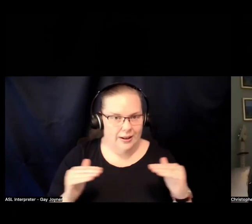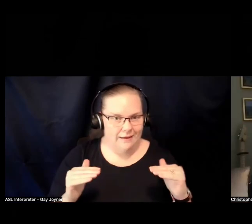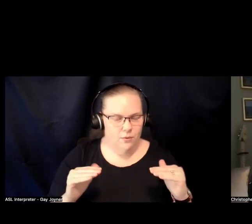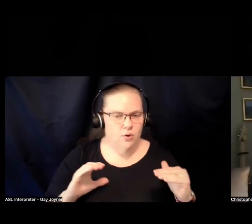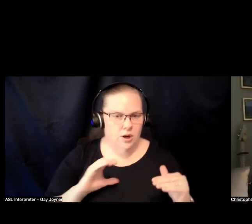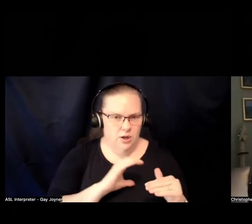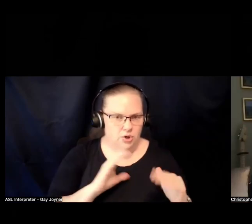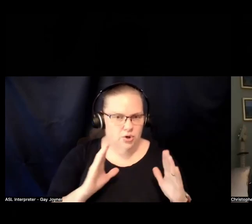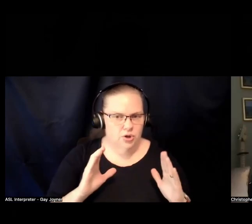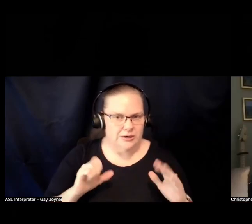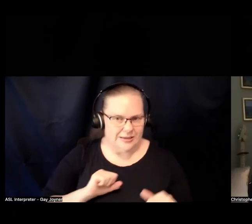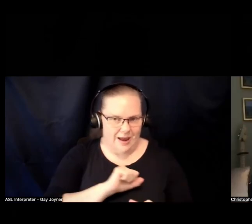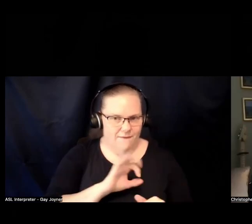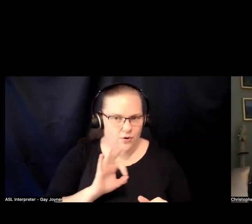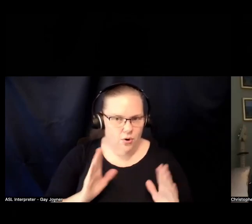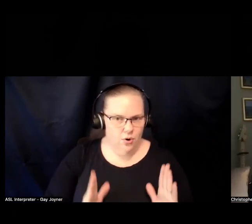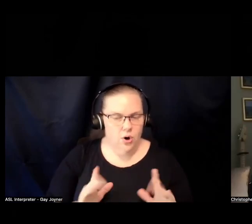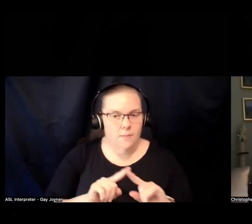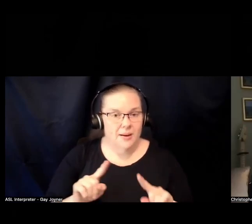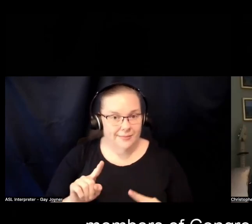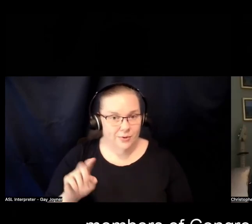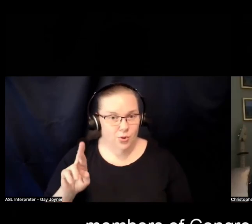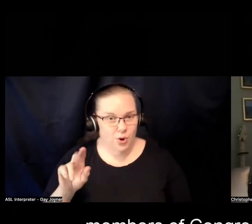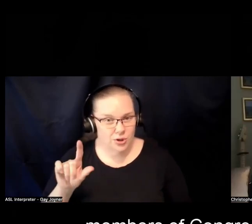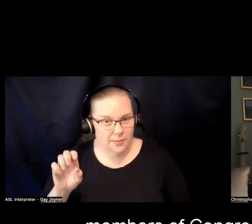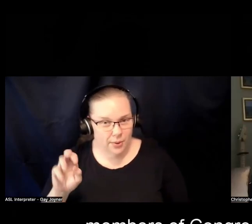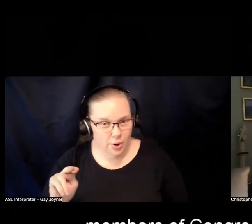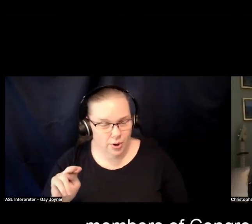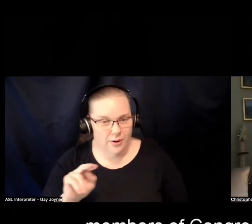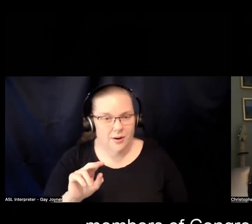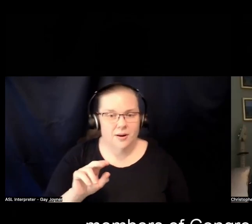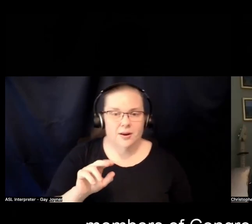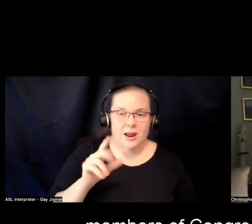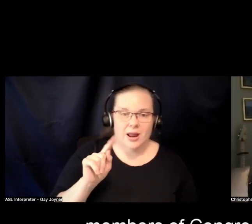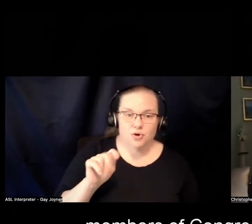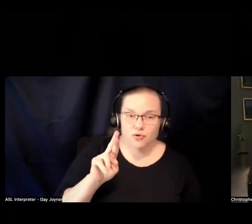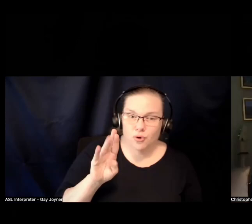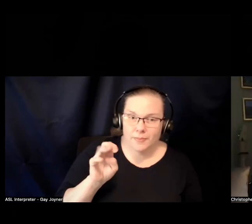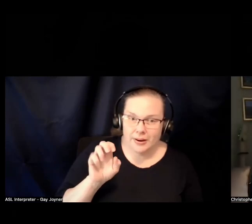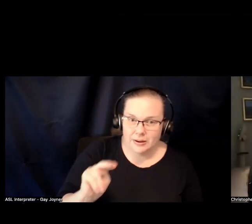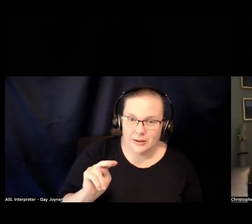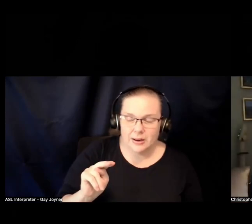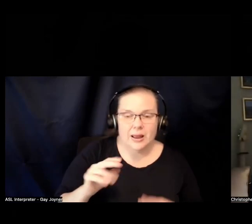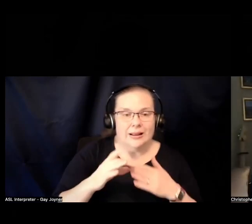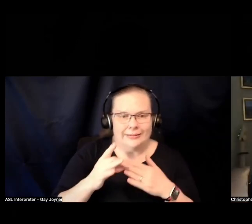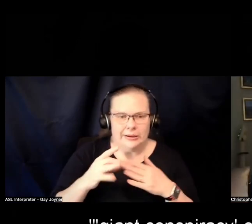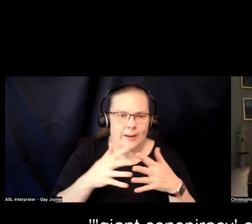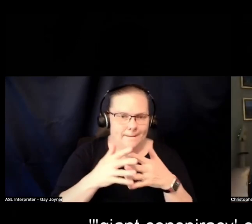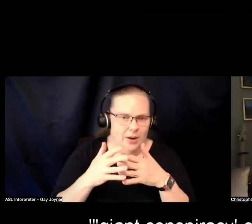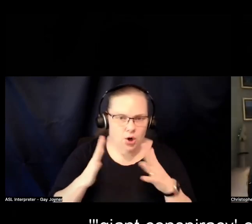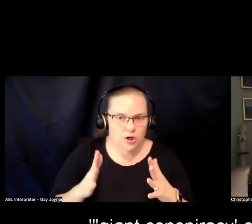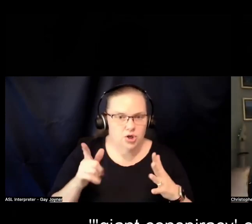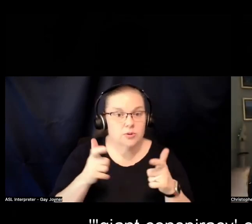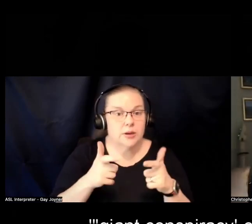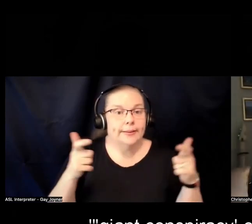that Rosenberg was, along with President Truman, members of Congress, and leading Americans, part of a, quote,